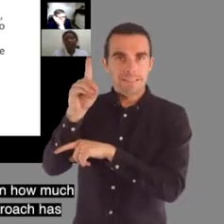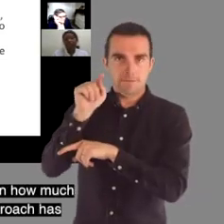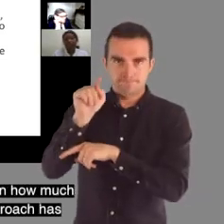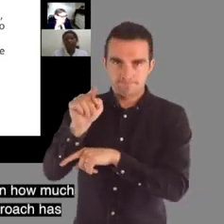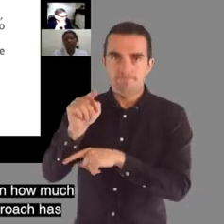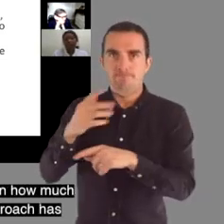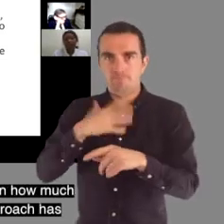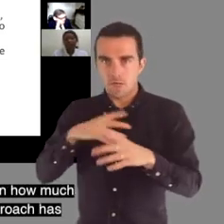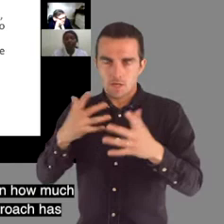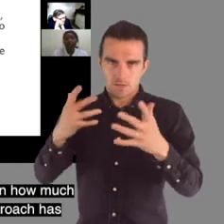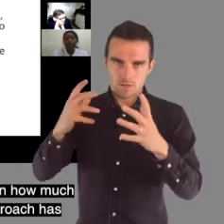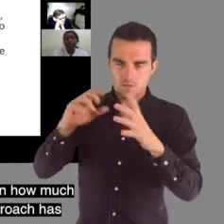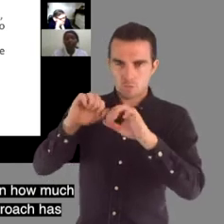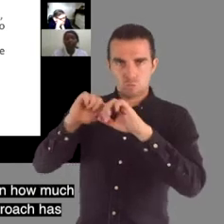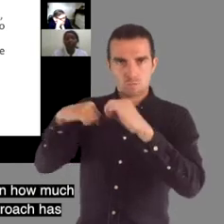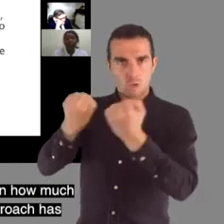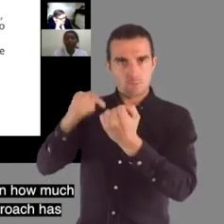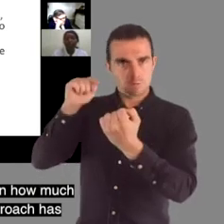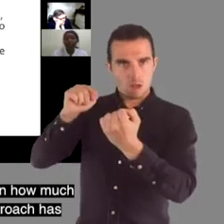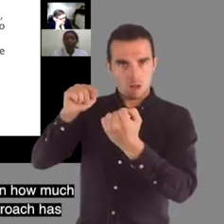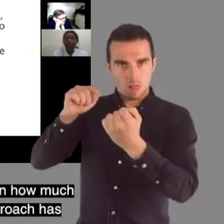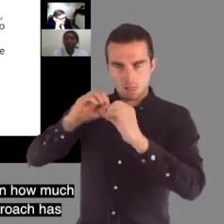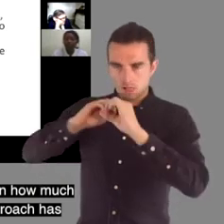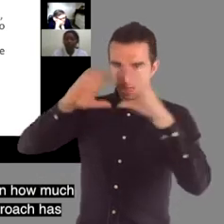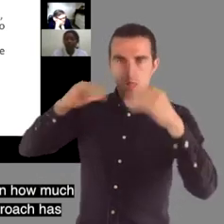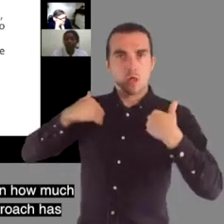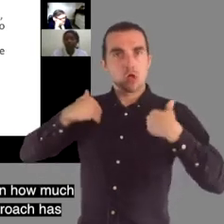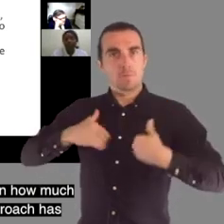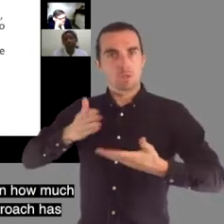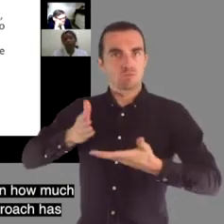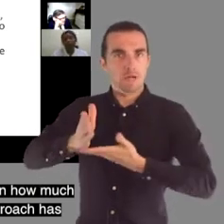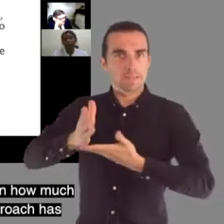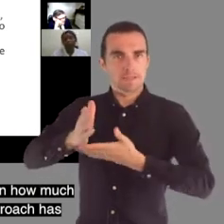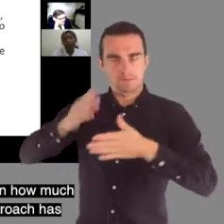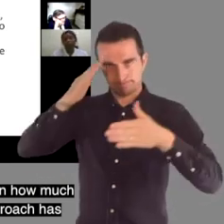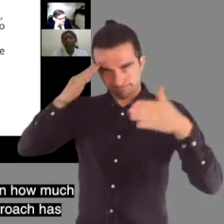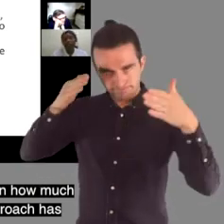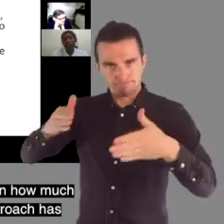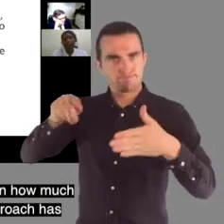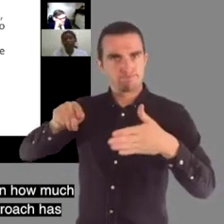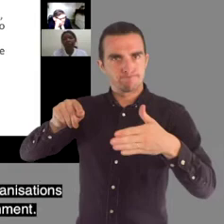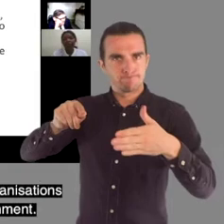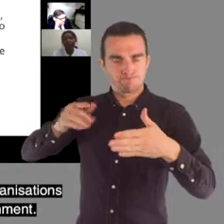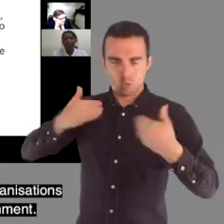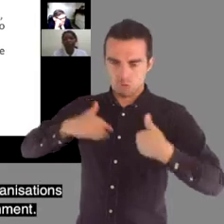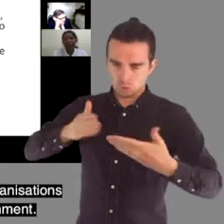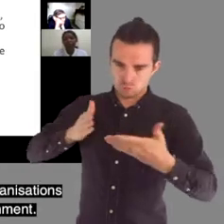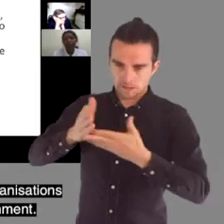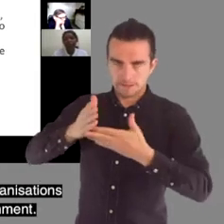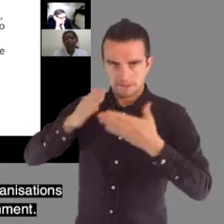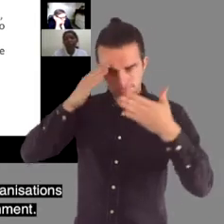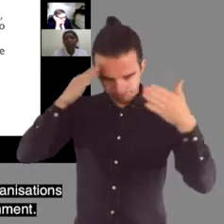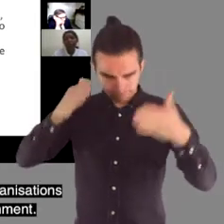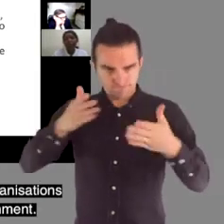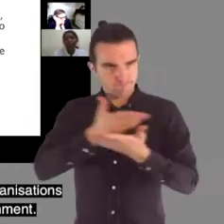and UNCRPD depends on how much the social model or the human rights approach has been generalized